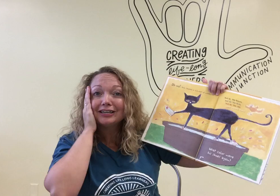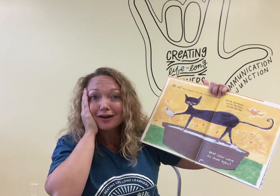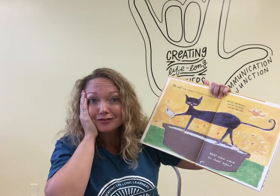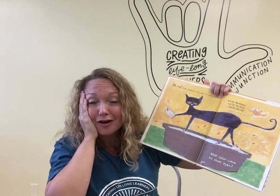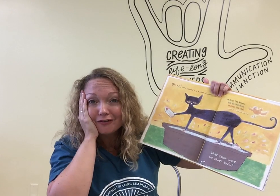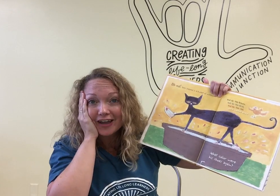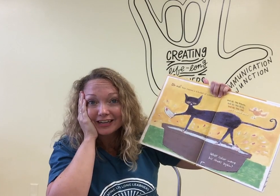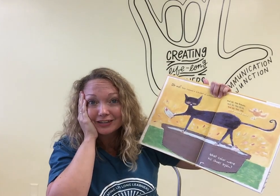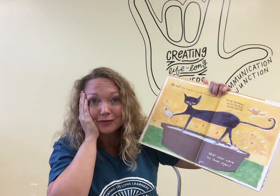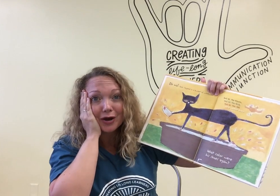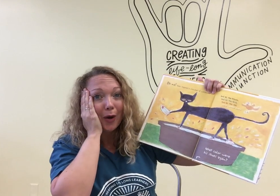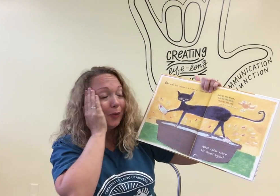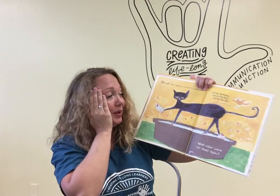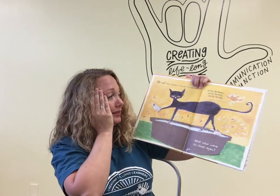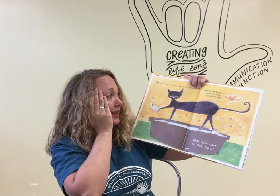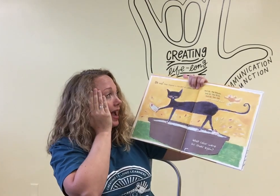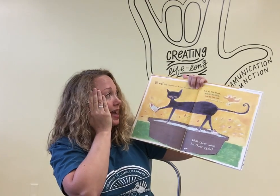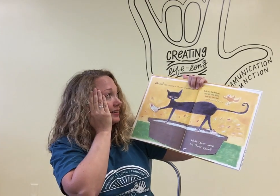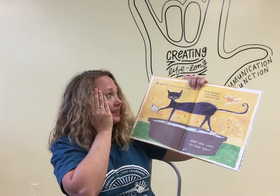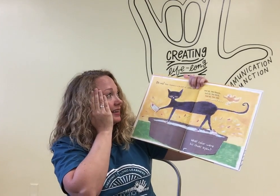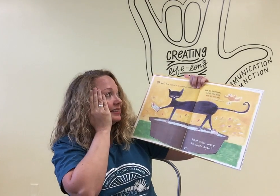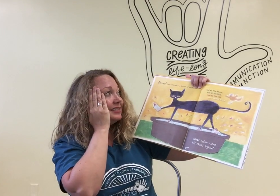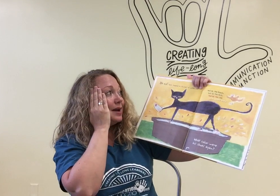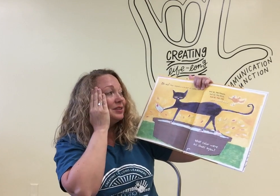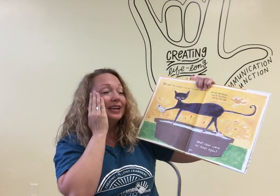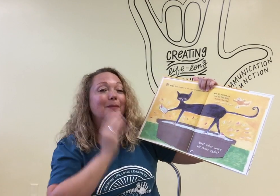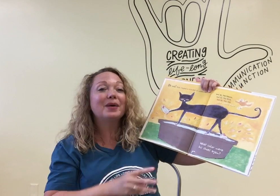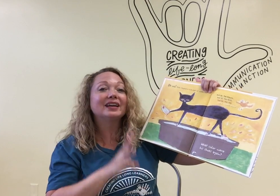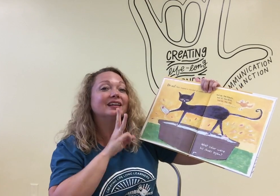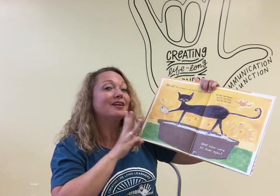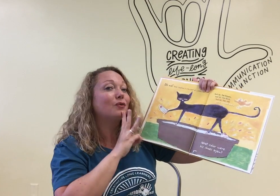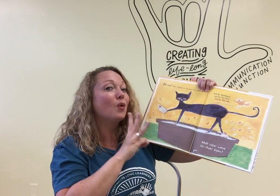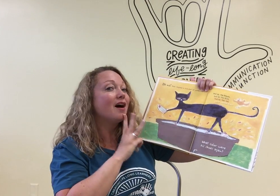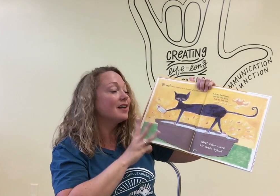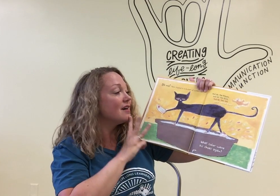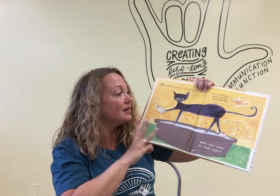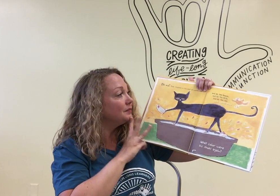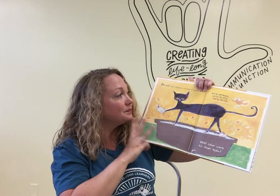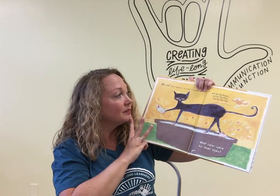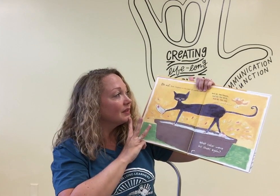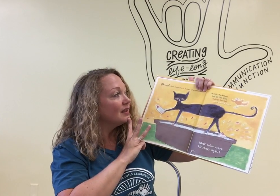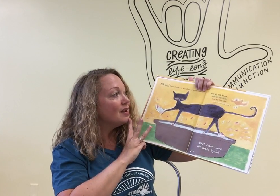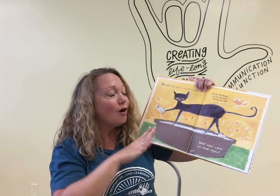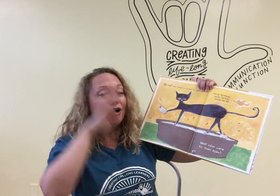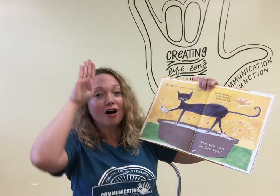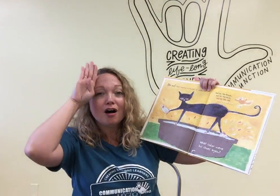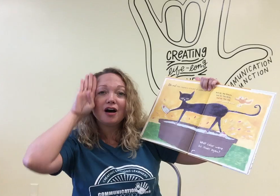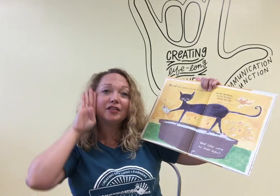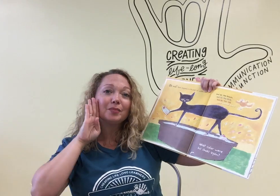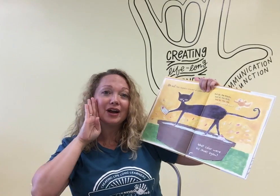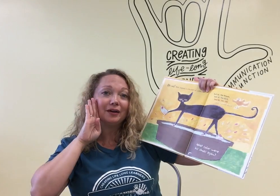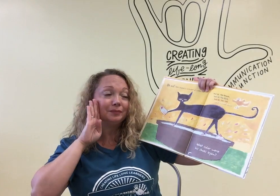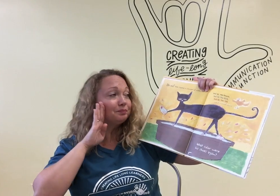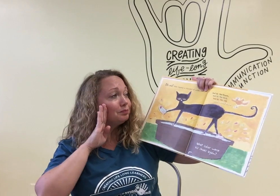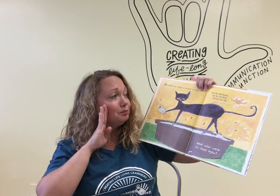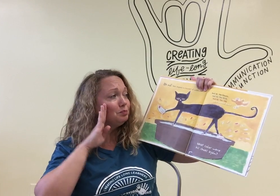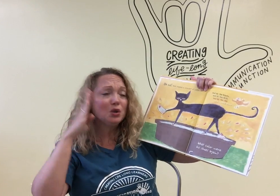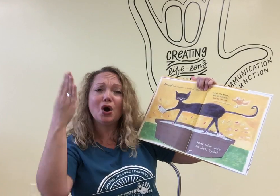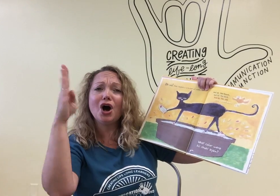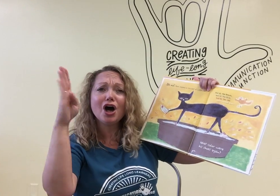your oh no face. Oh no! Pete the cat stepped in a bucket of water. All the brown,